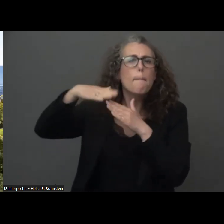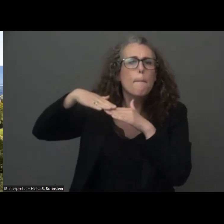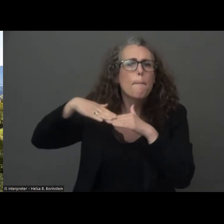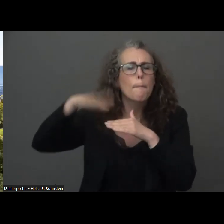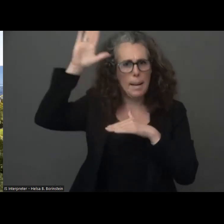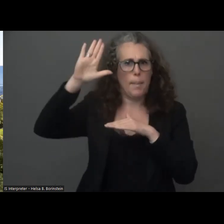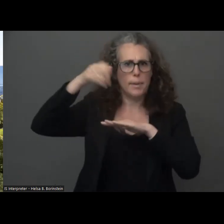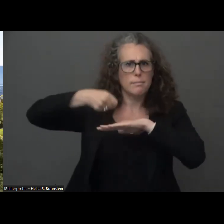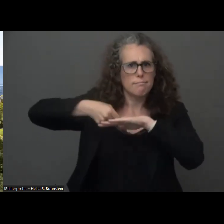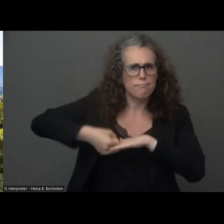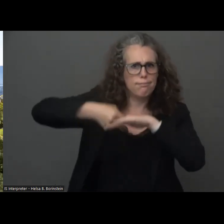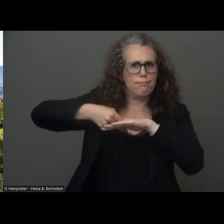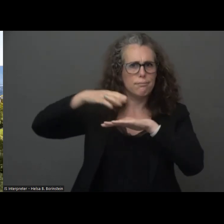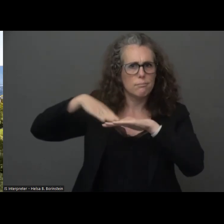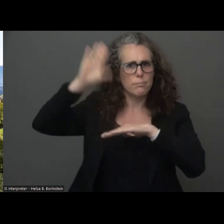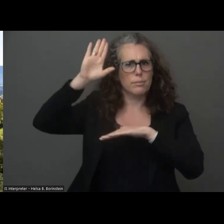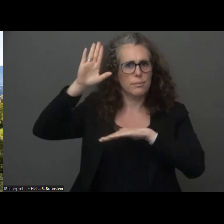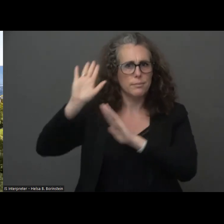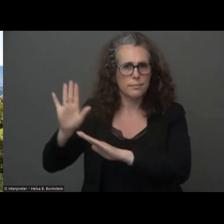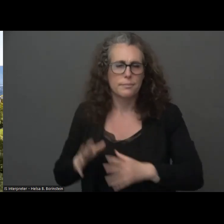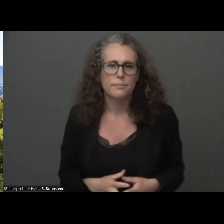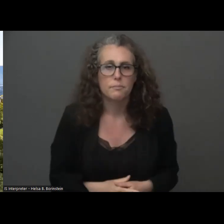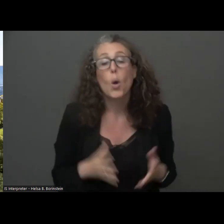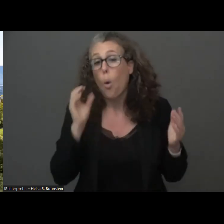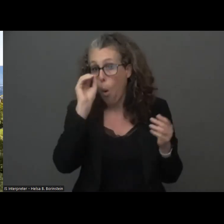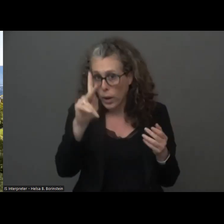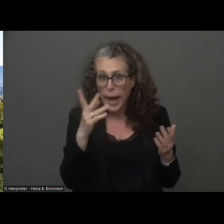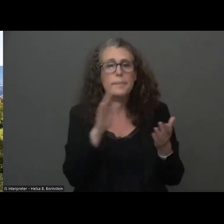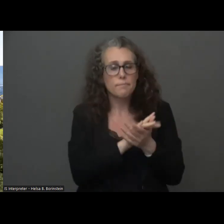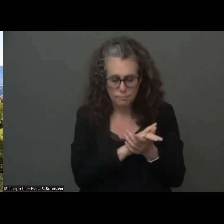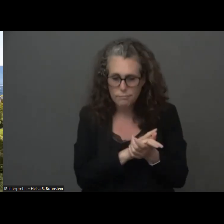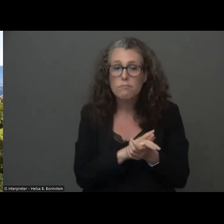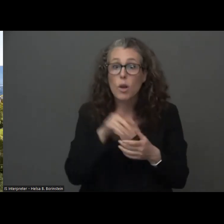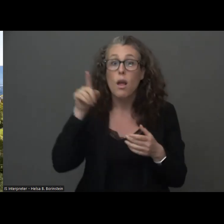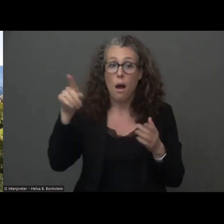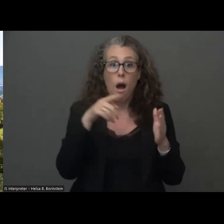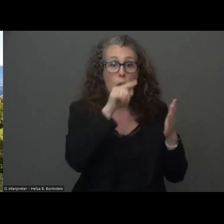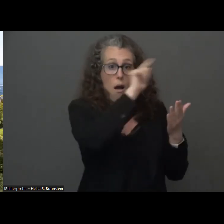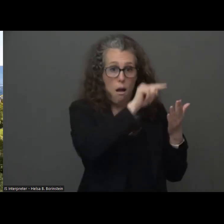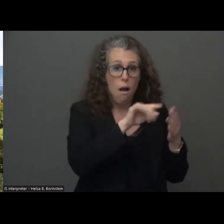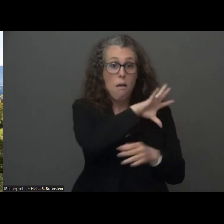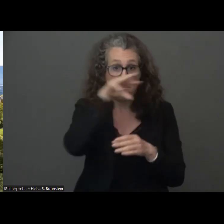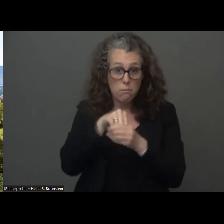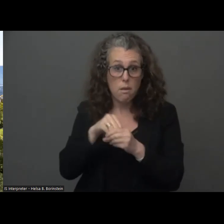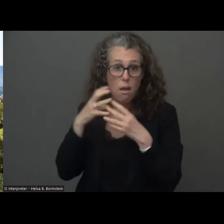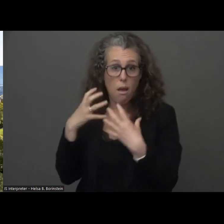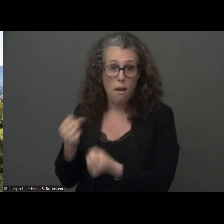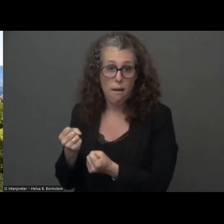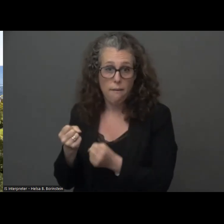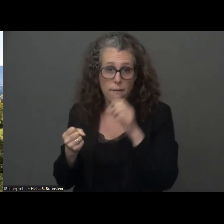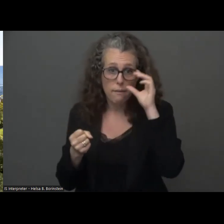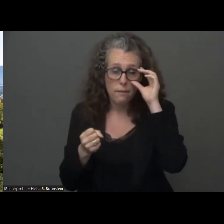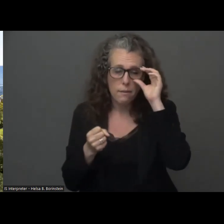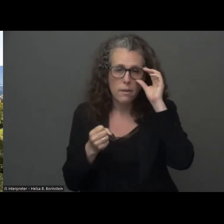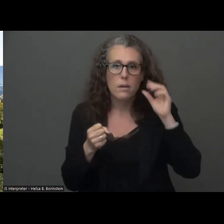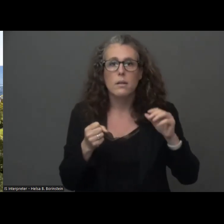requirement. So let's say you manage to include this requirement in your tender documents and you ask for bidding companies to provide examples to